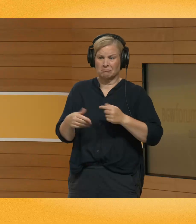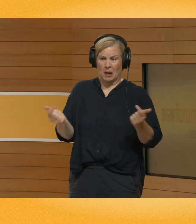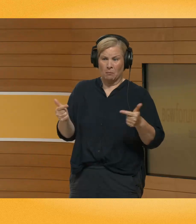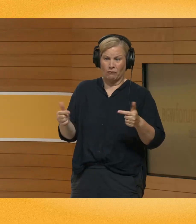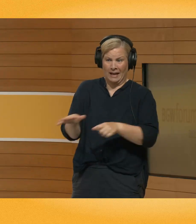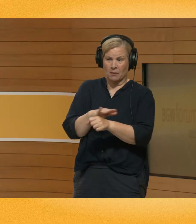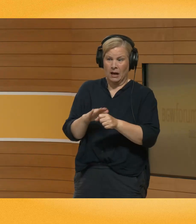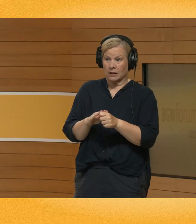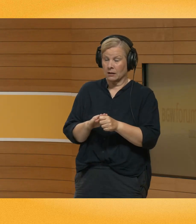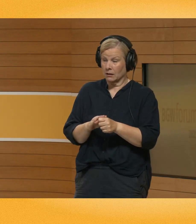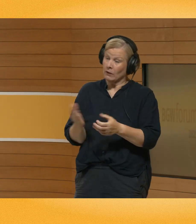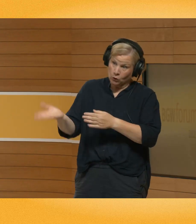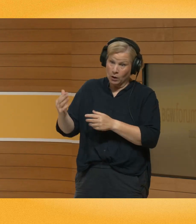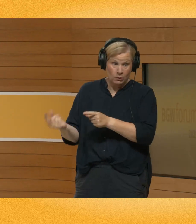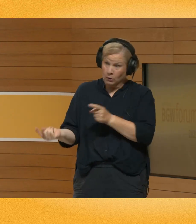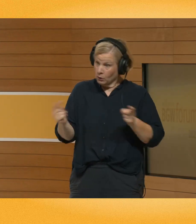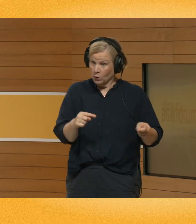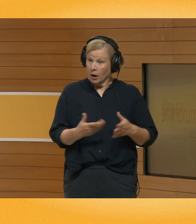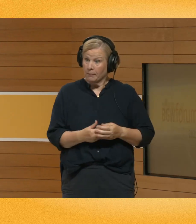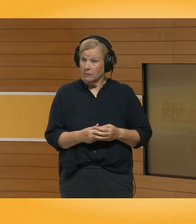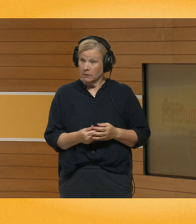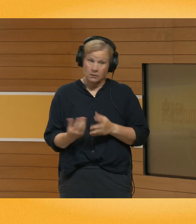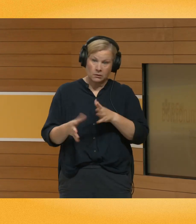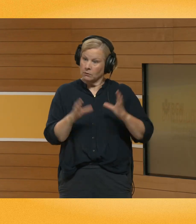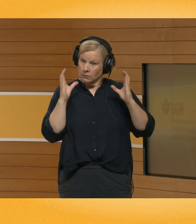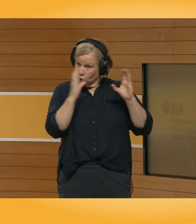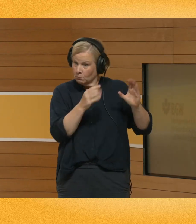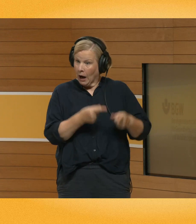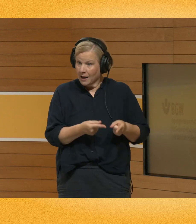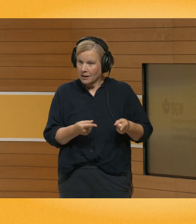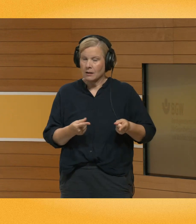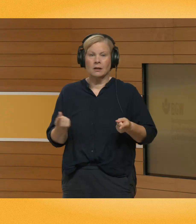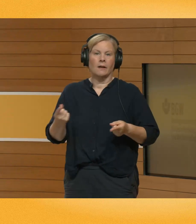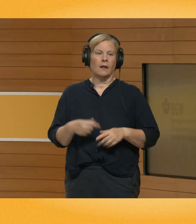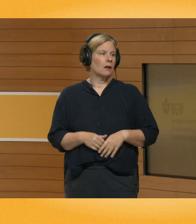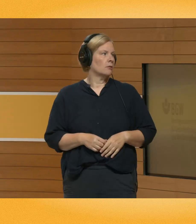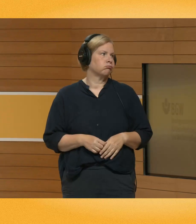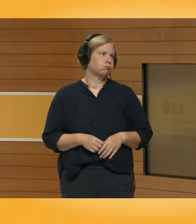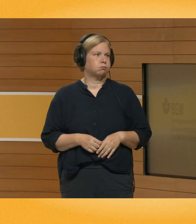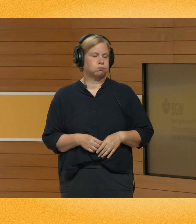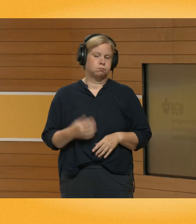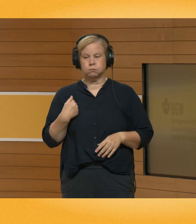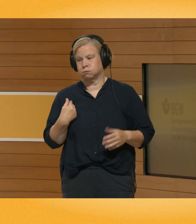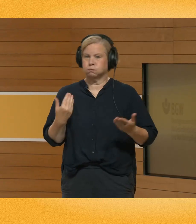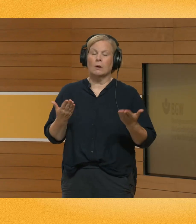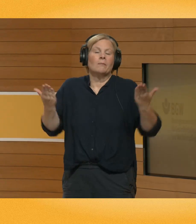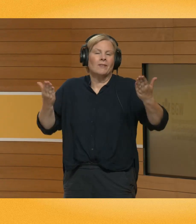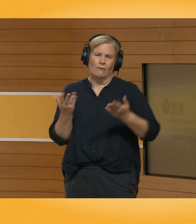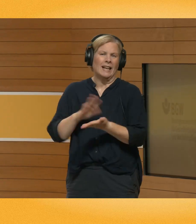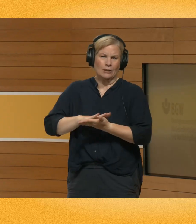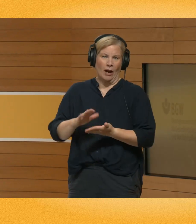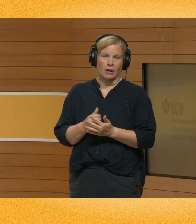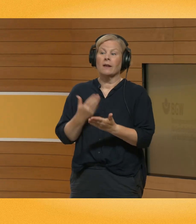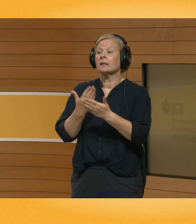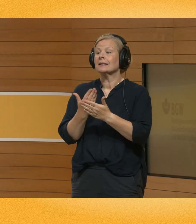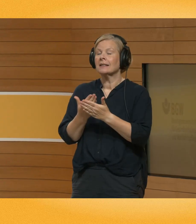going to the individual units and giving smaller presentations and having that face-to-face discussion with